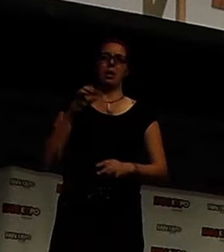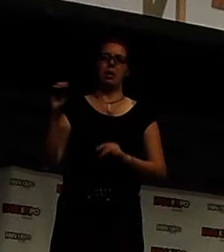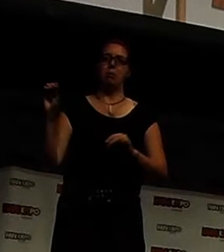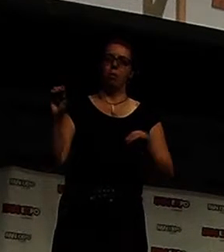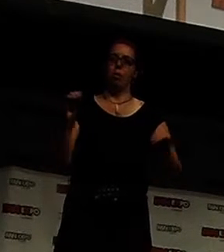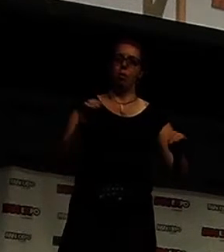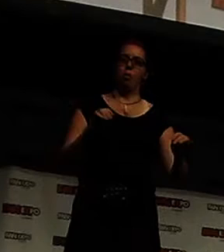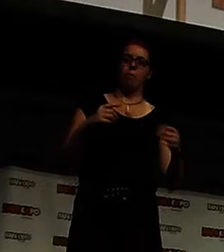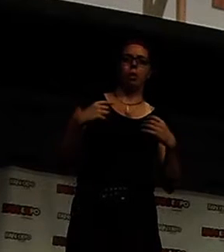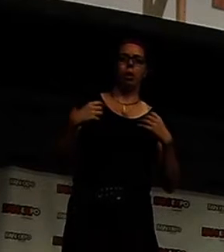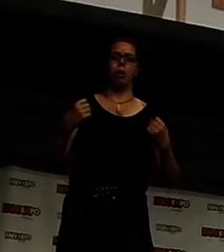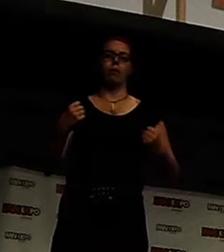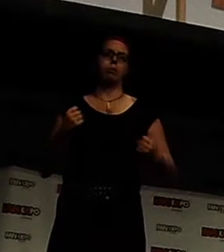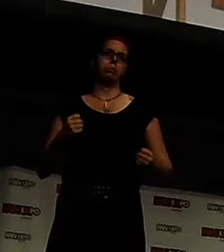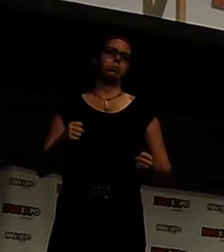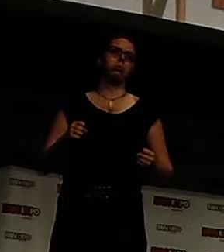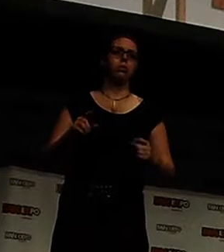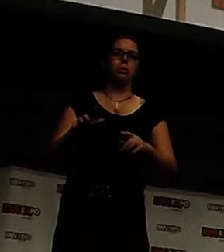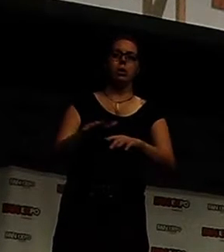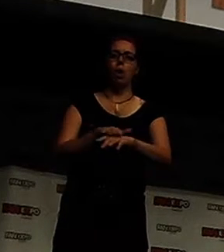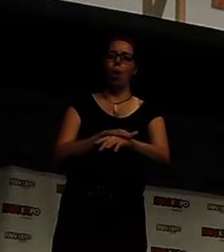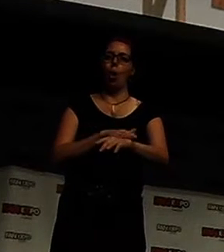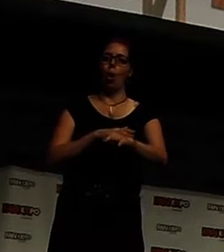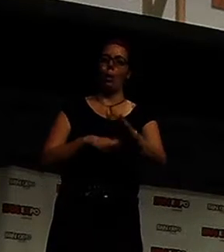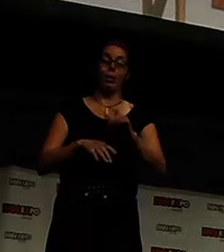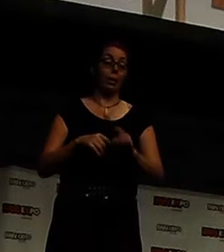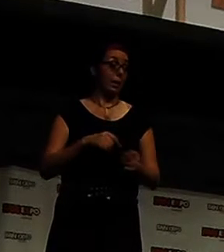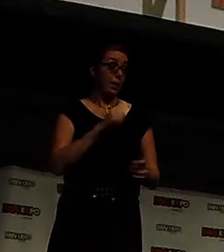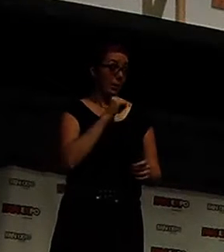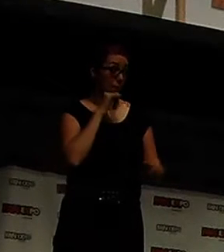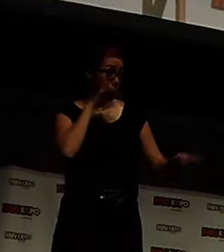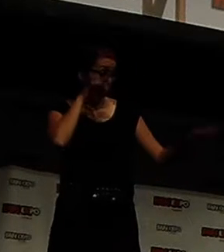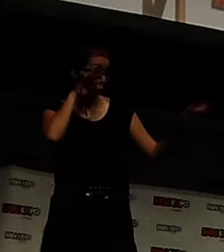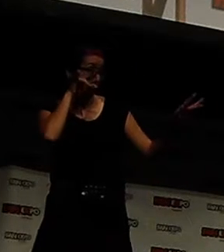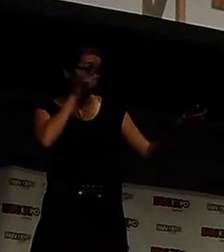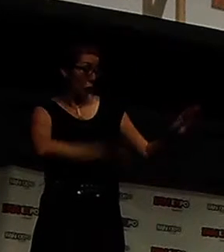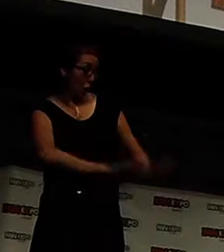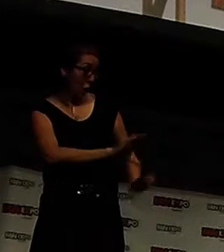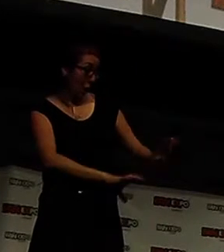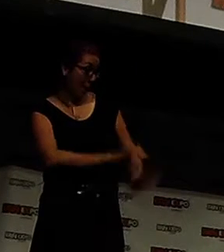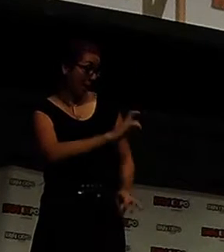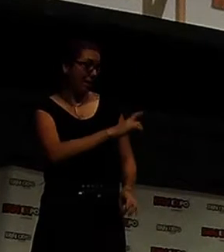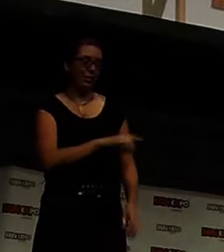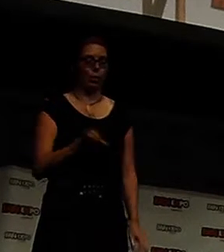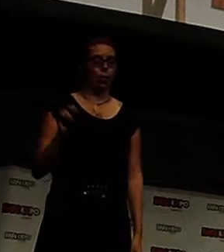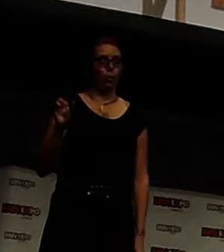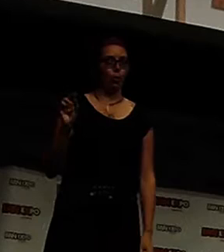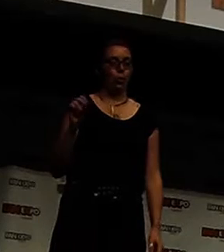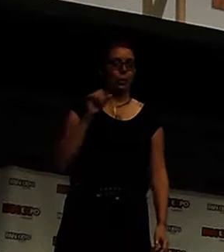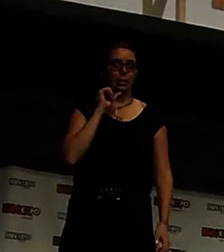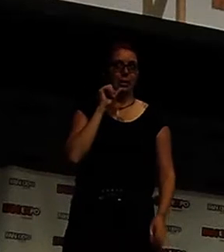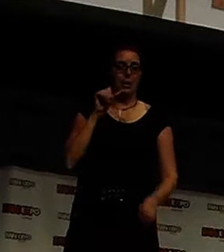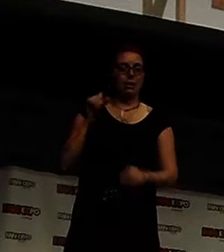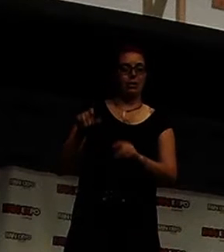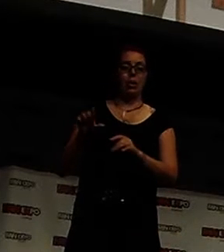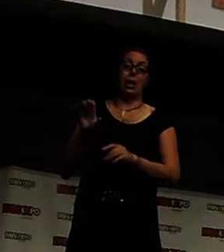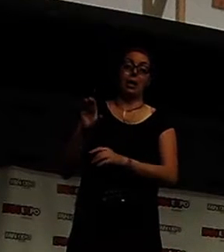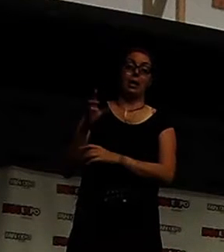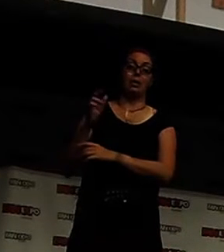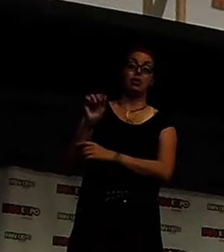like confidence, and that did they try to chat you up? No, they didn't. They didn't try to chat me up either.